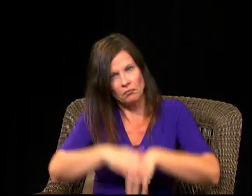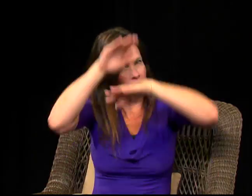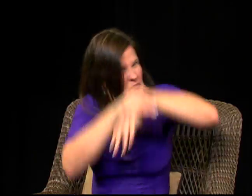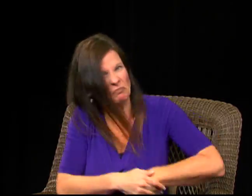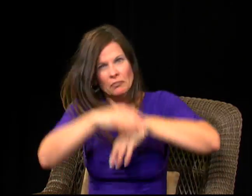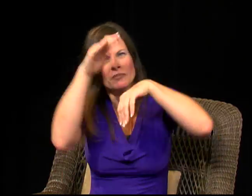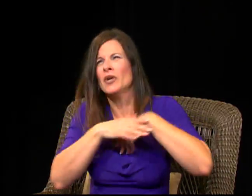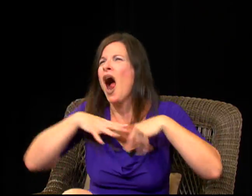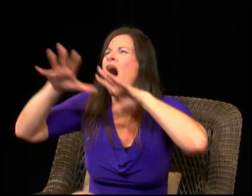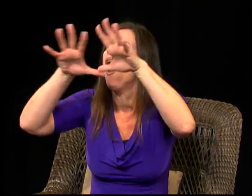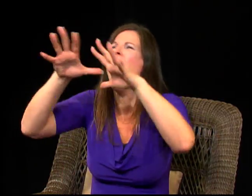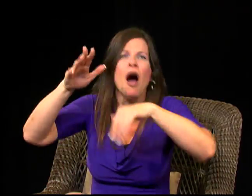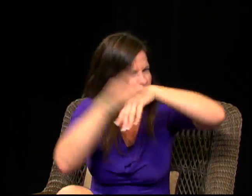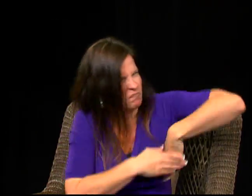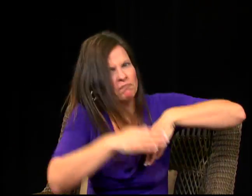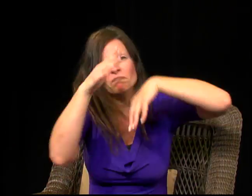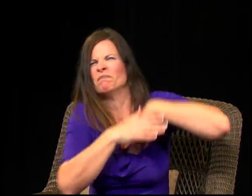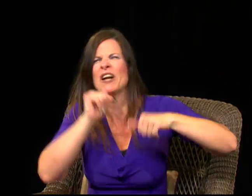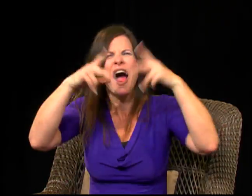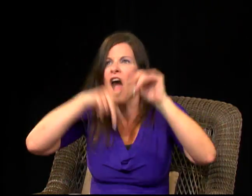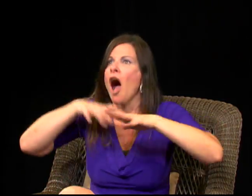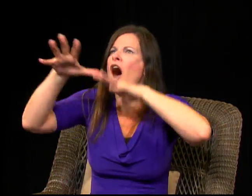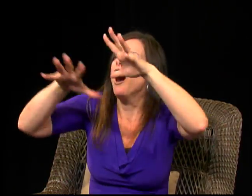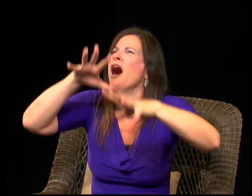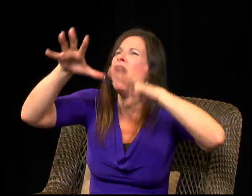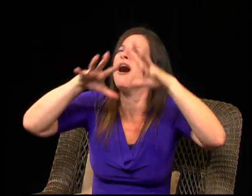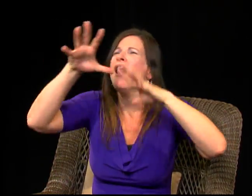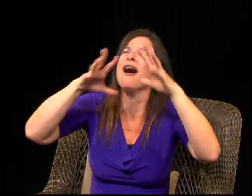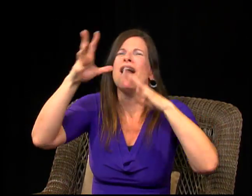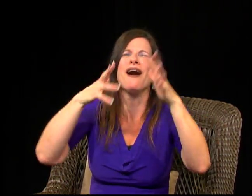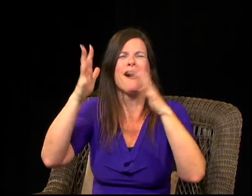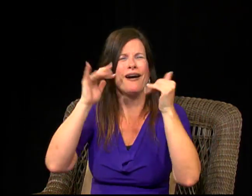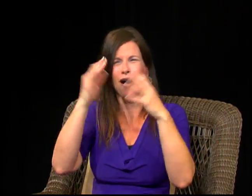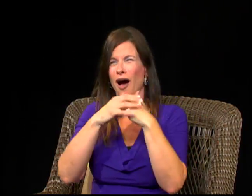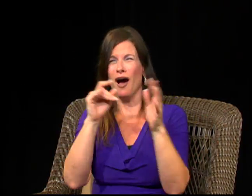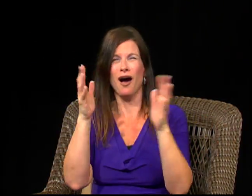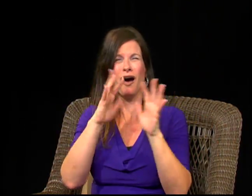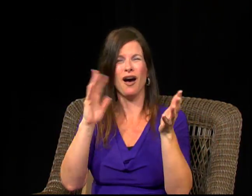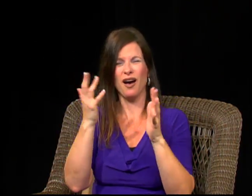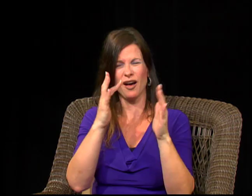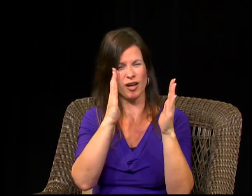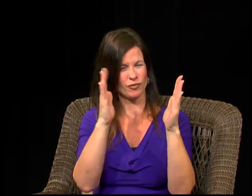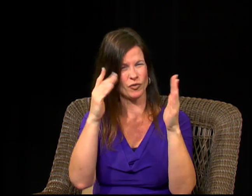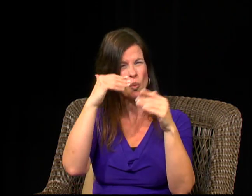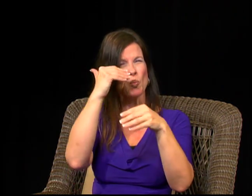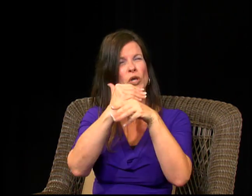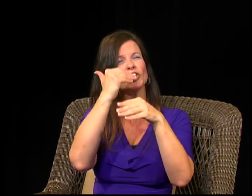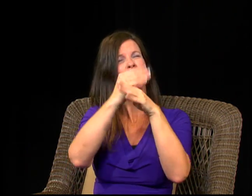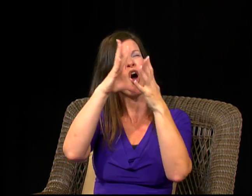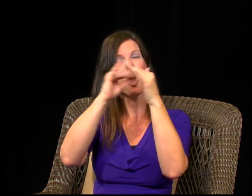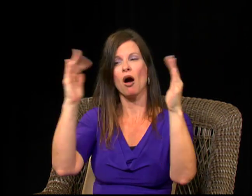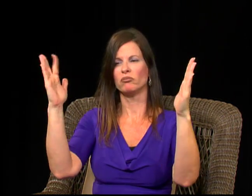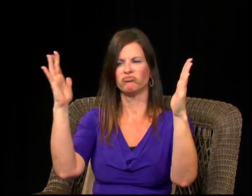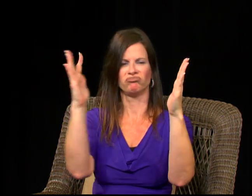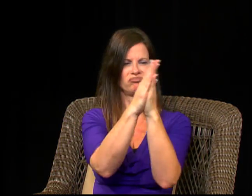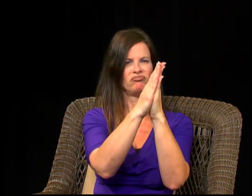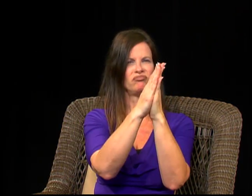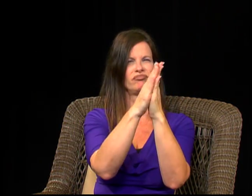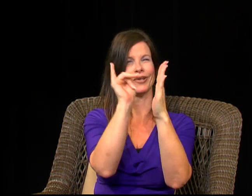sign language is just not good enough in order to discuss these subjects, and they really try so hard just to be good at school, but instead all